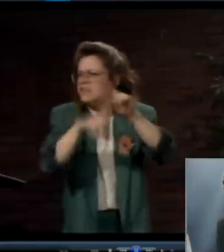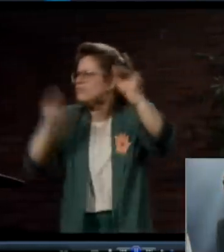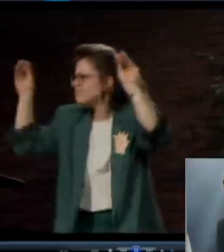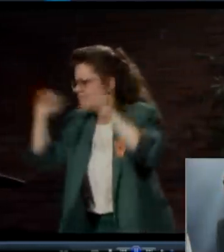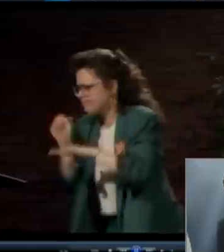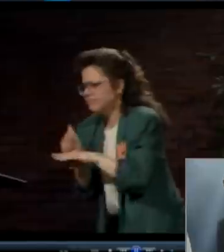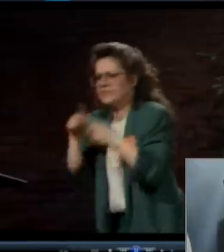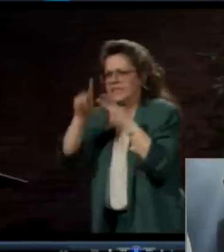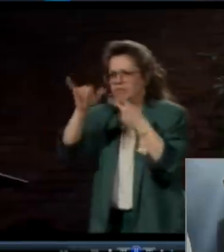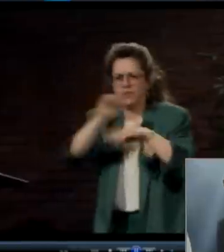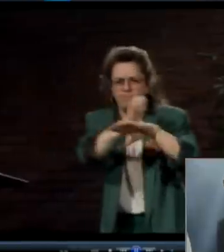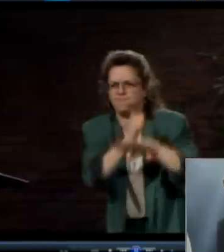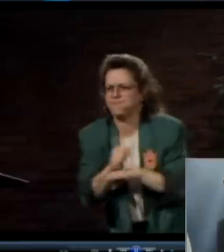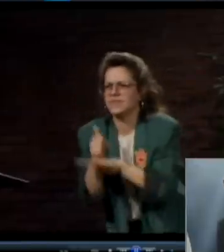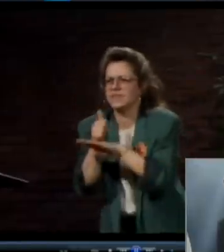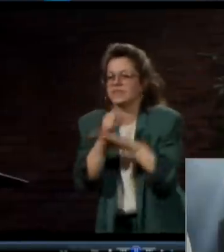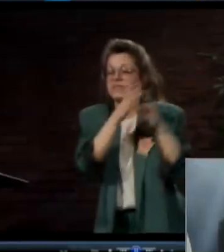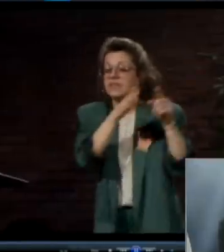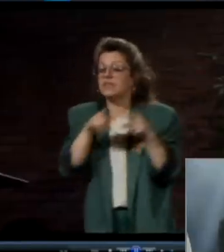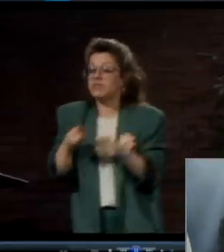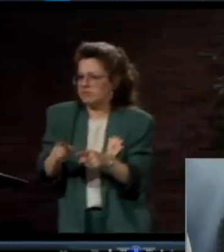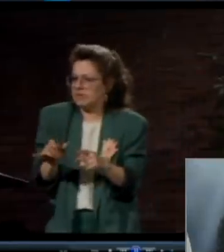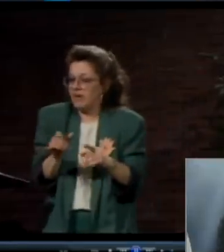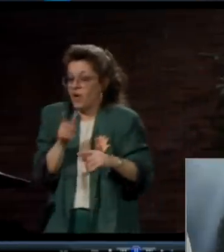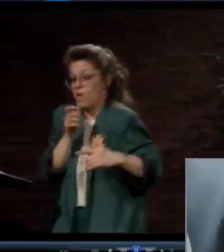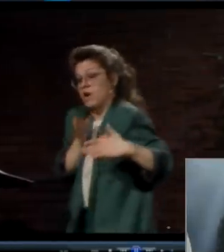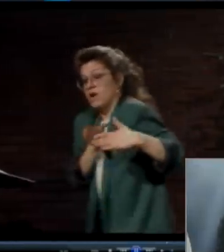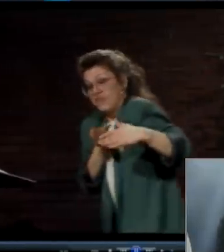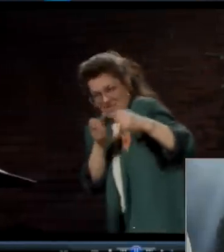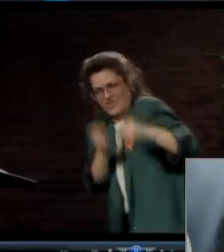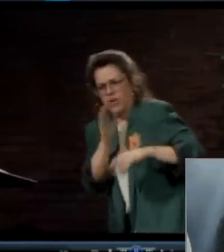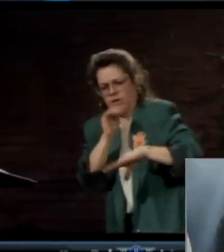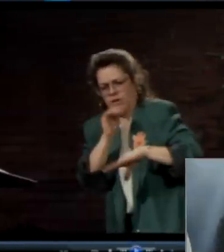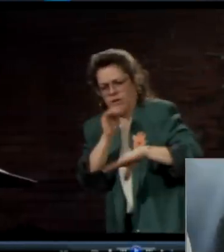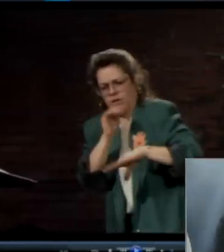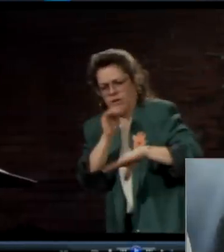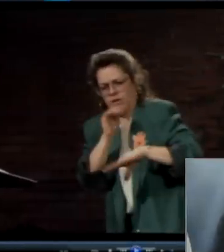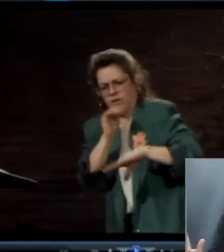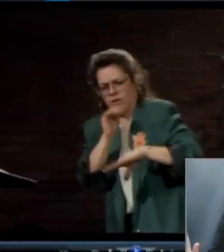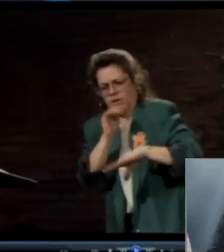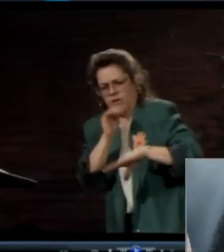Oh, halfway finished.